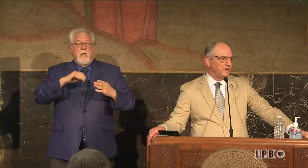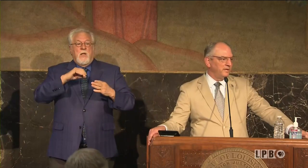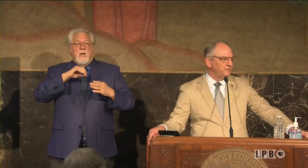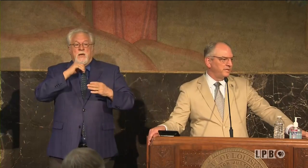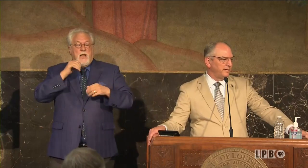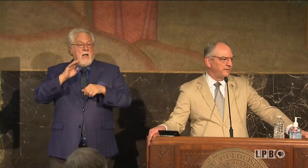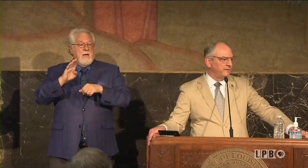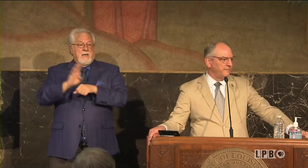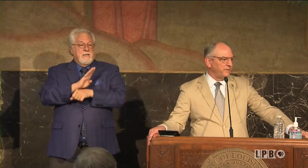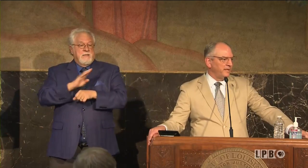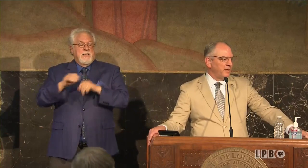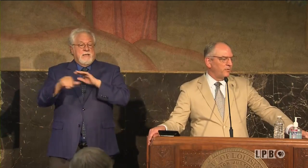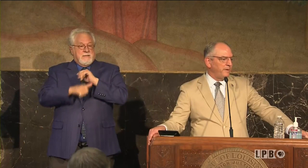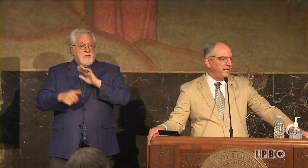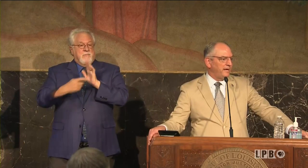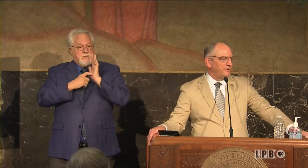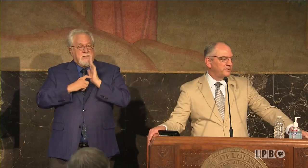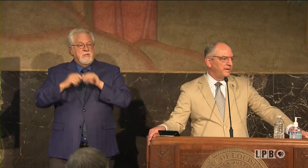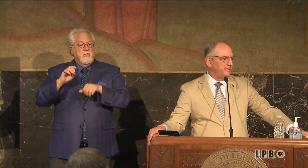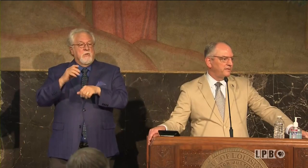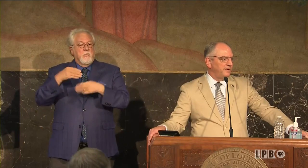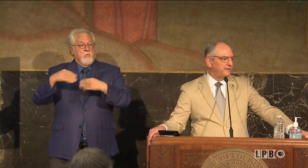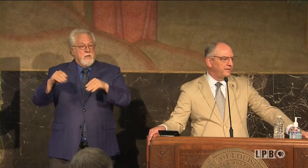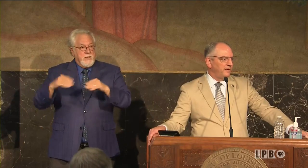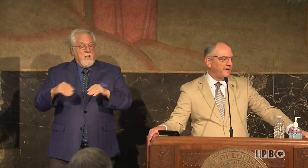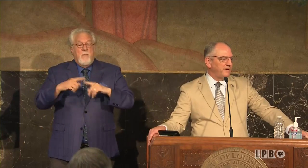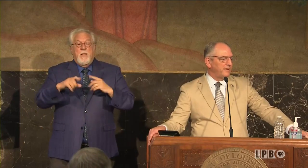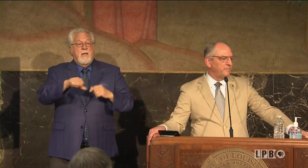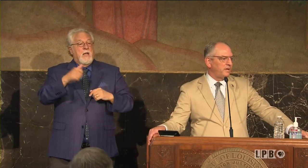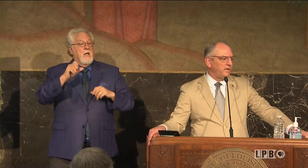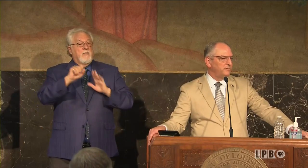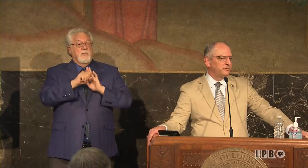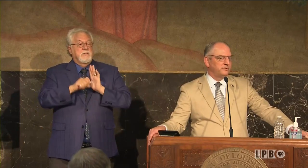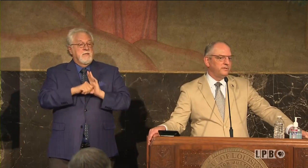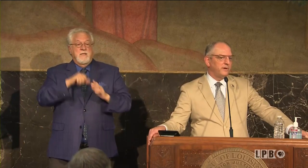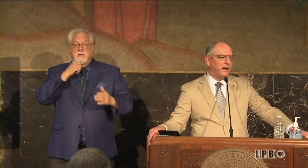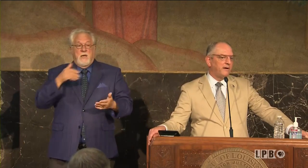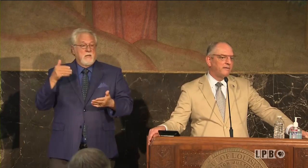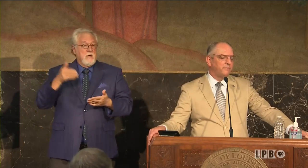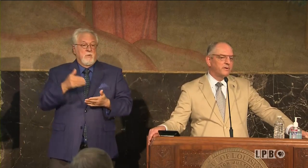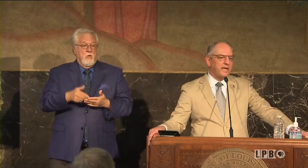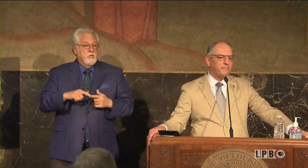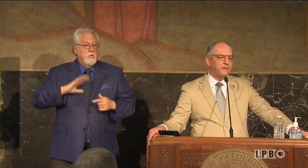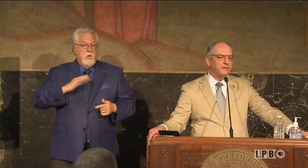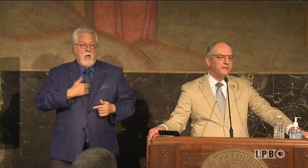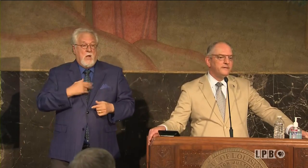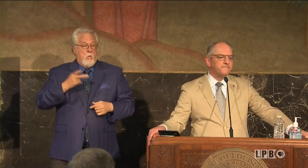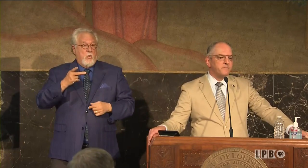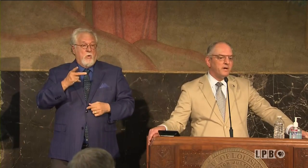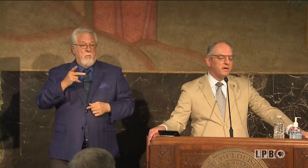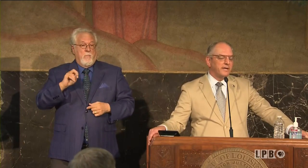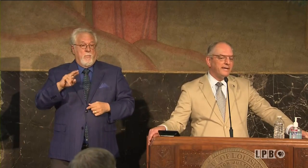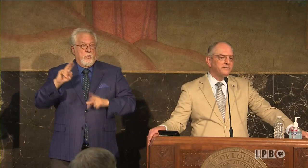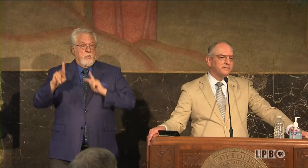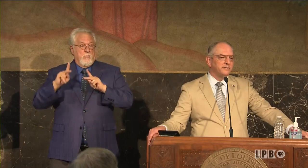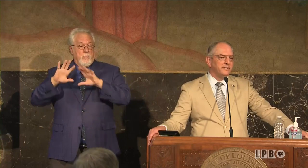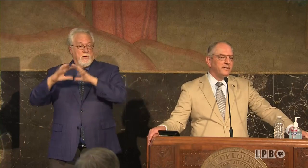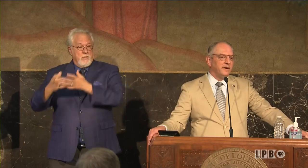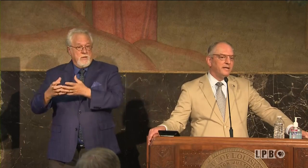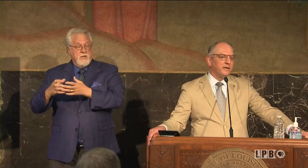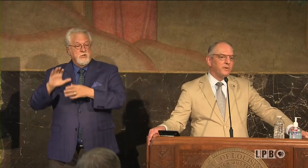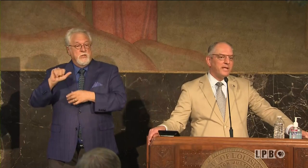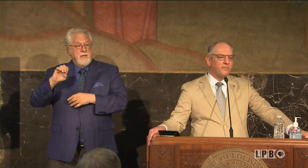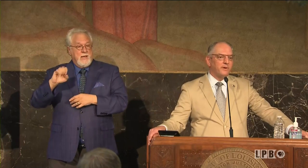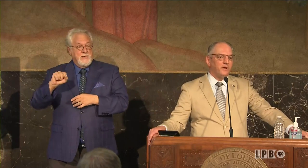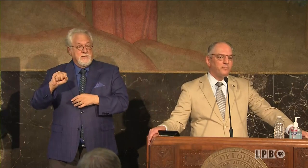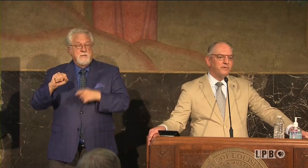wasn't closed here. There were many other states that still haven't come close to our per capita cases,